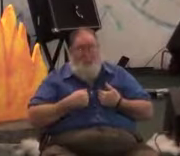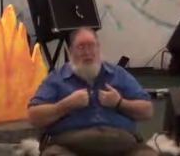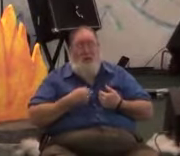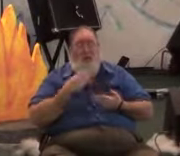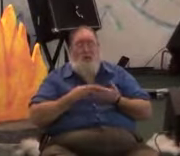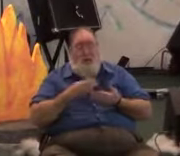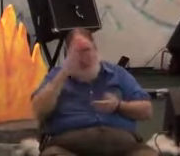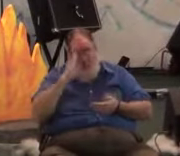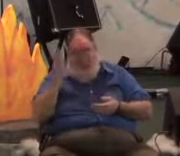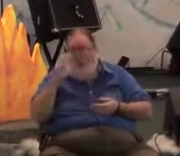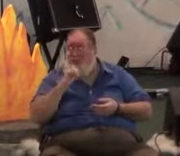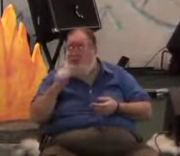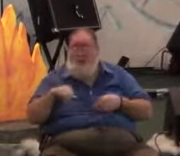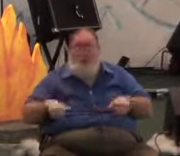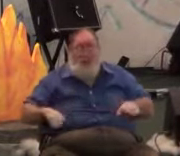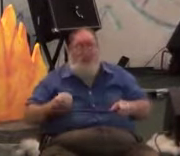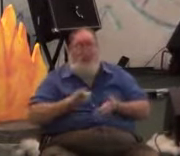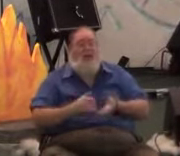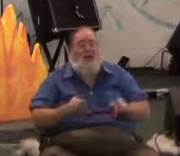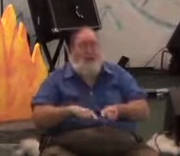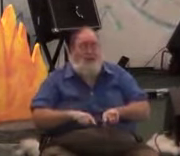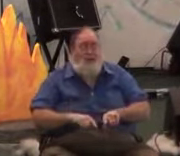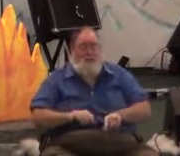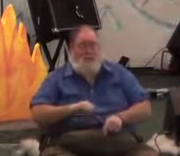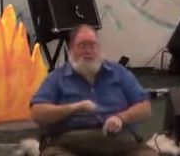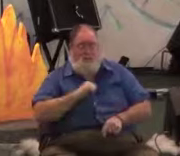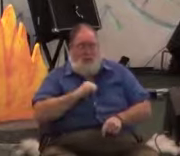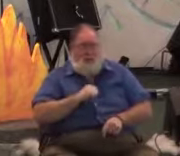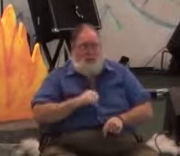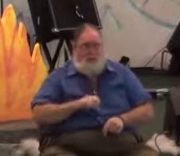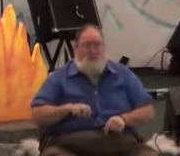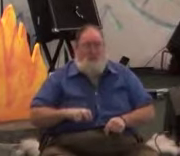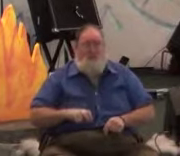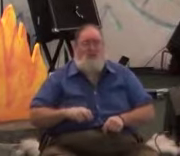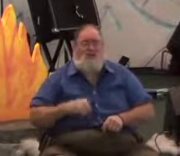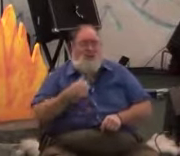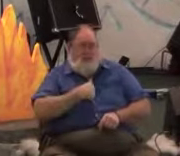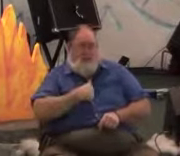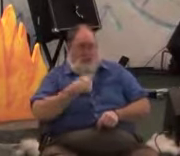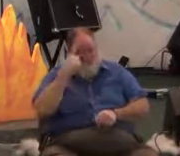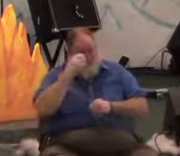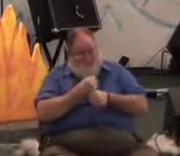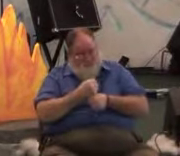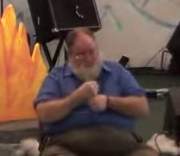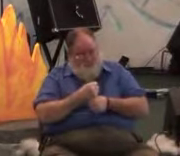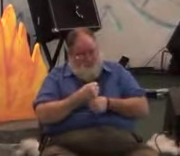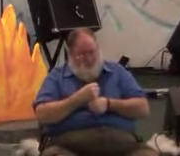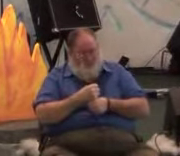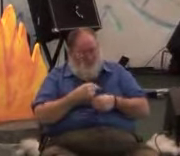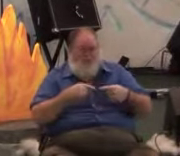Pride is arrogance. It's self-trust. It's opposite of